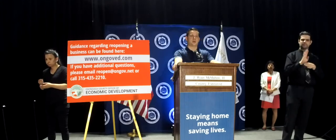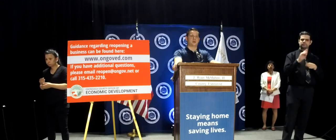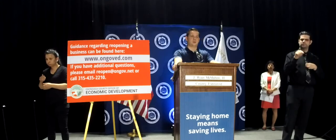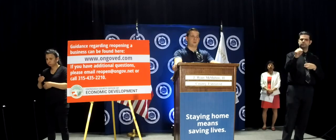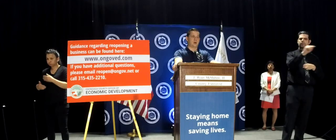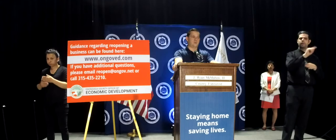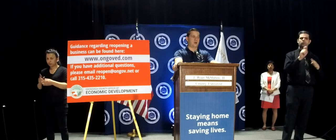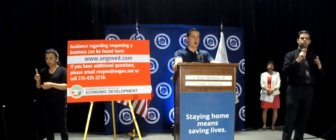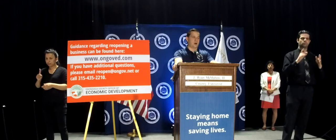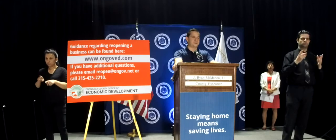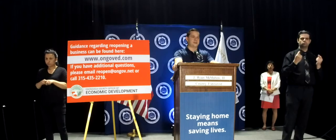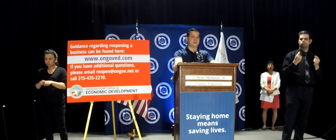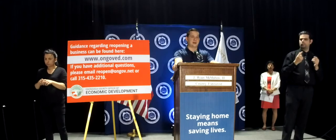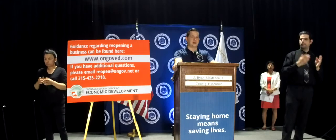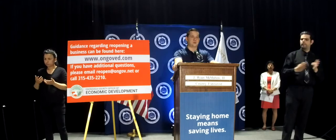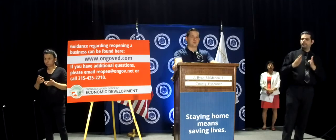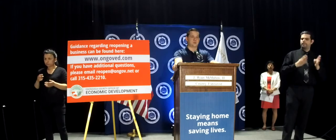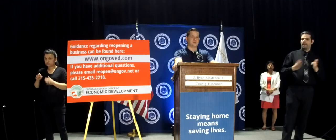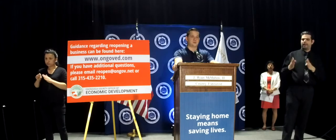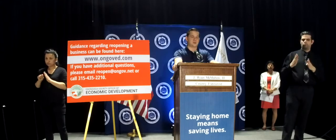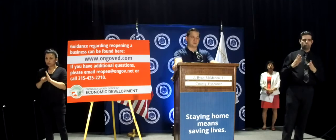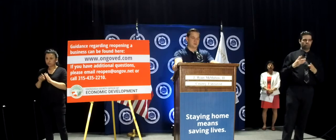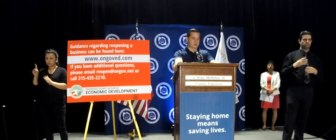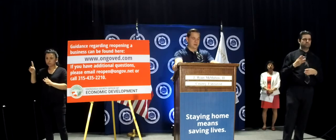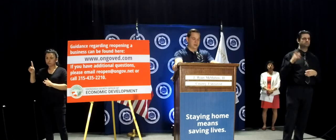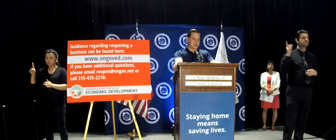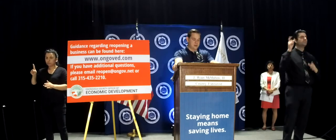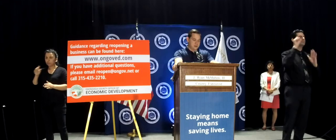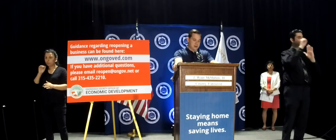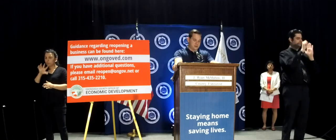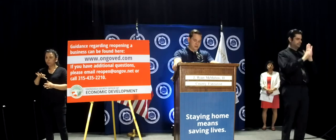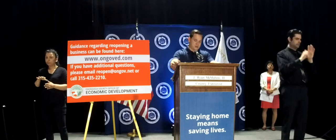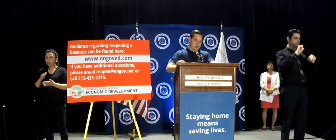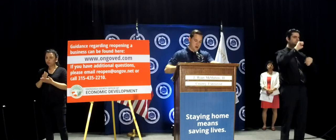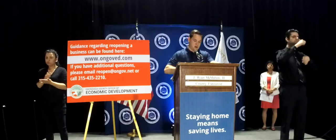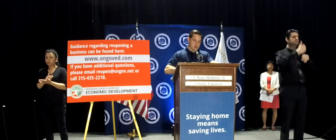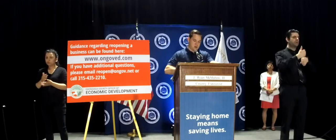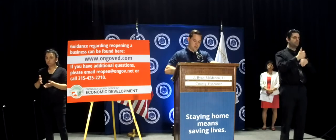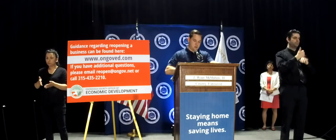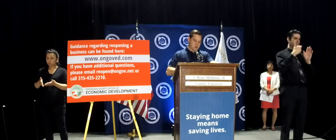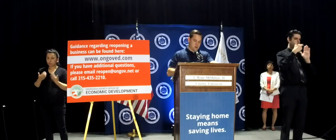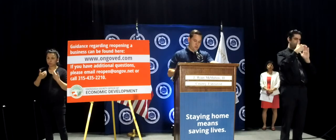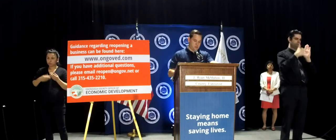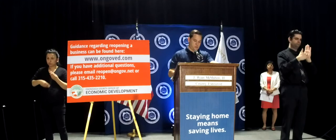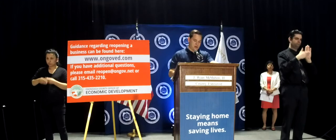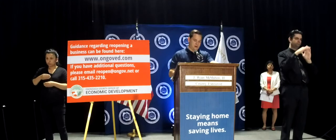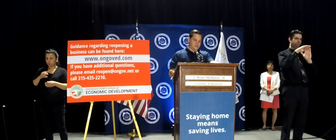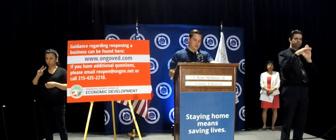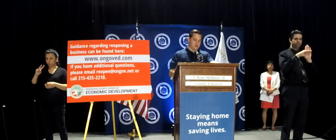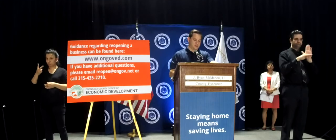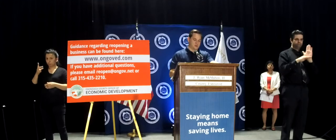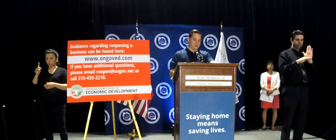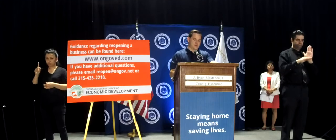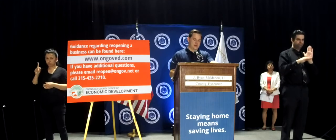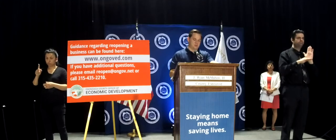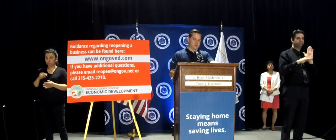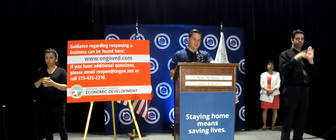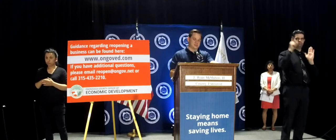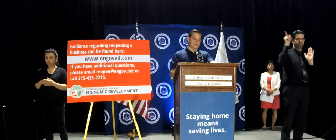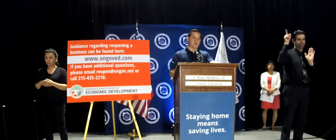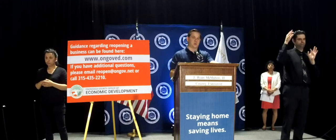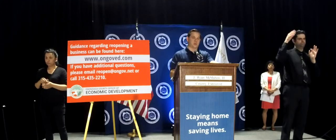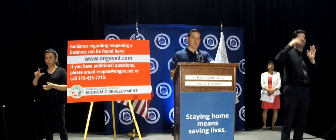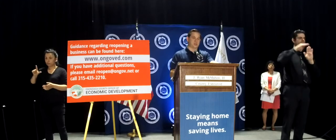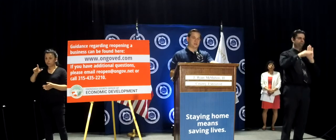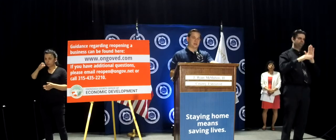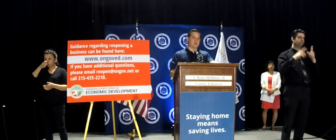state's working very hard to get that out so businesses can look at it. I think in we now have 737